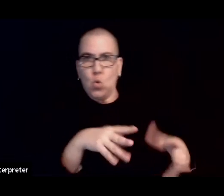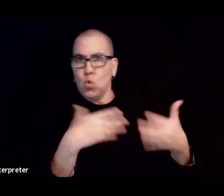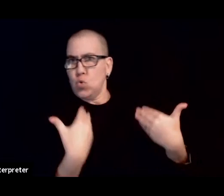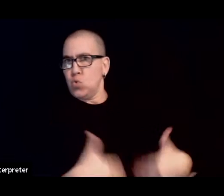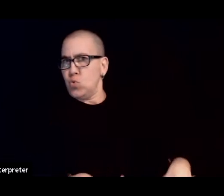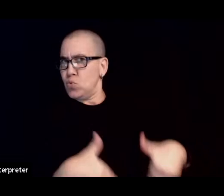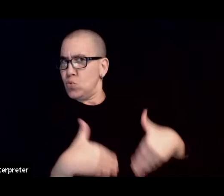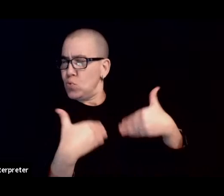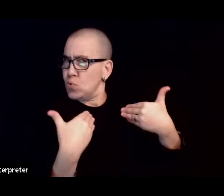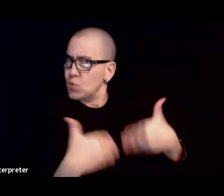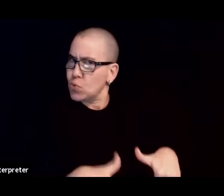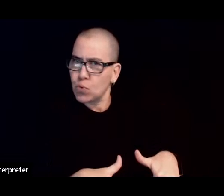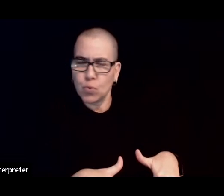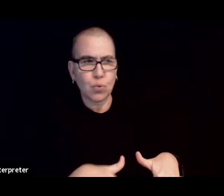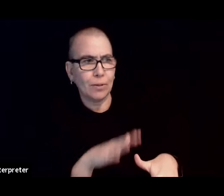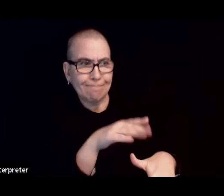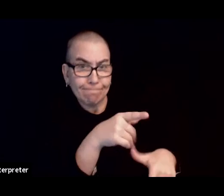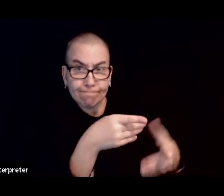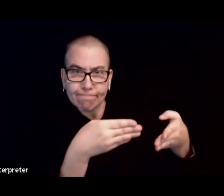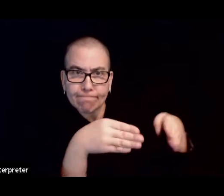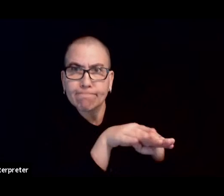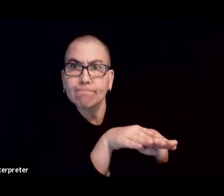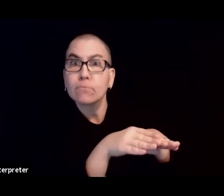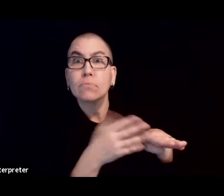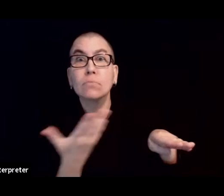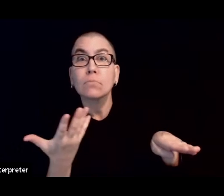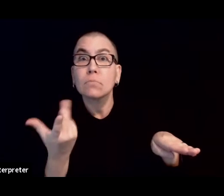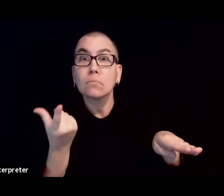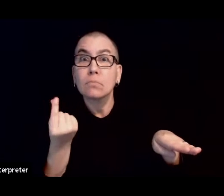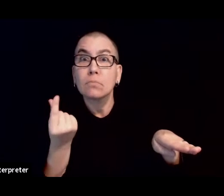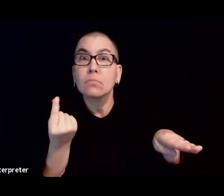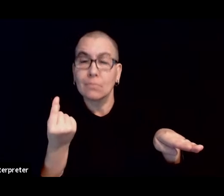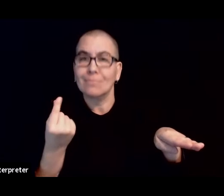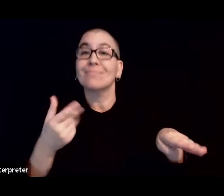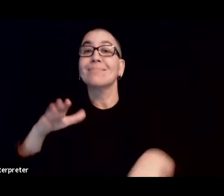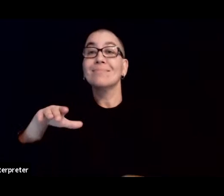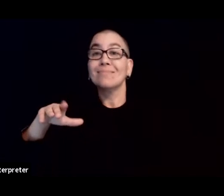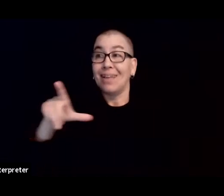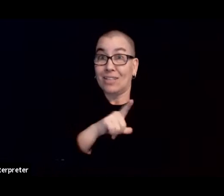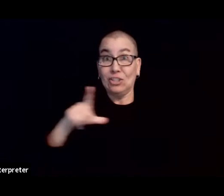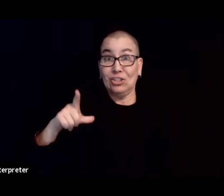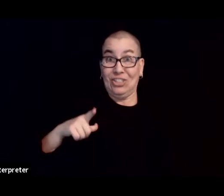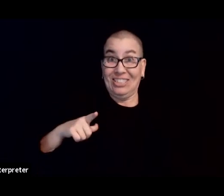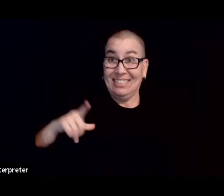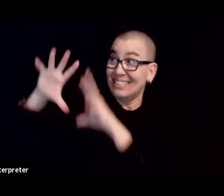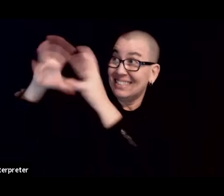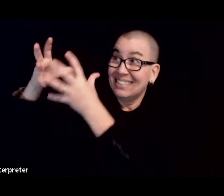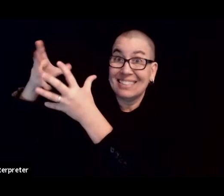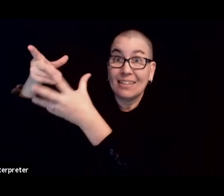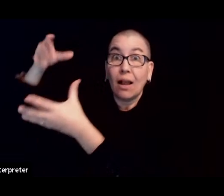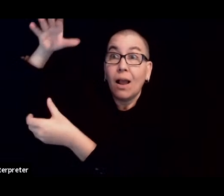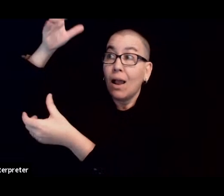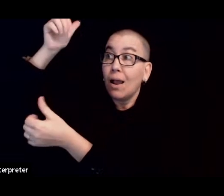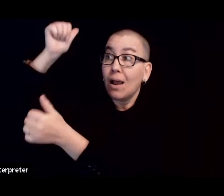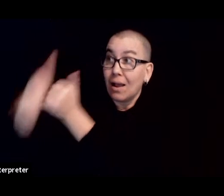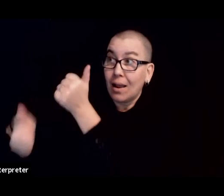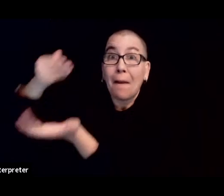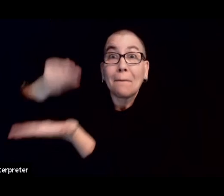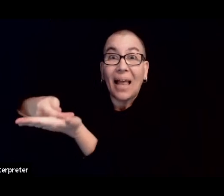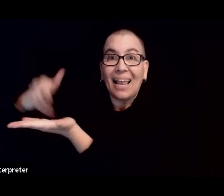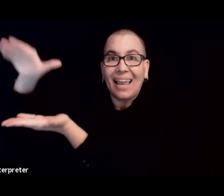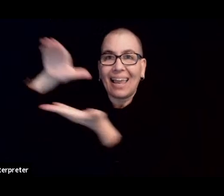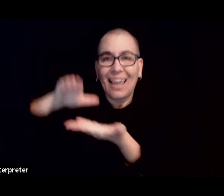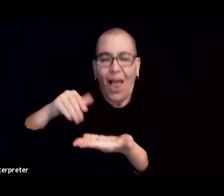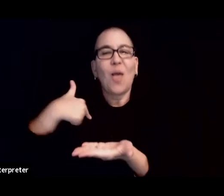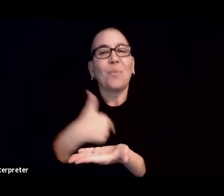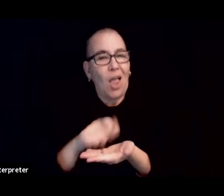the executive orders in an even-handed way, but that these businesses get economic relief. And we're heartened